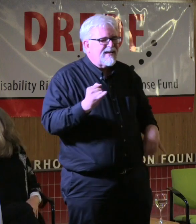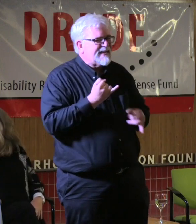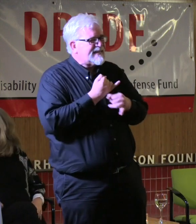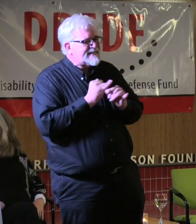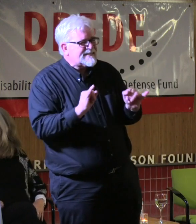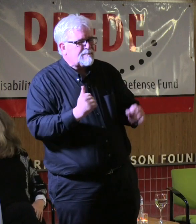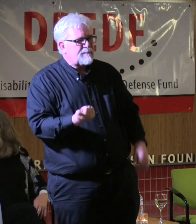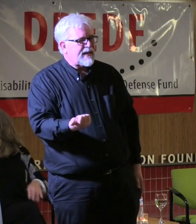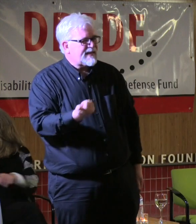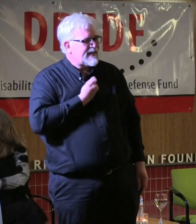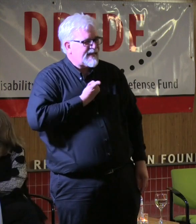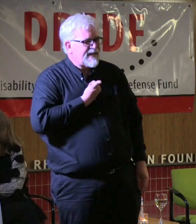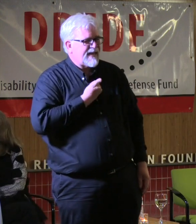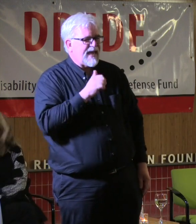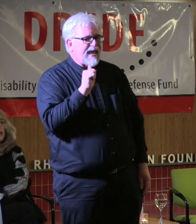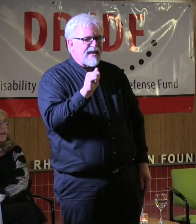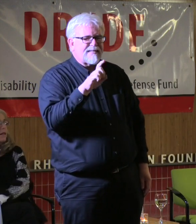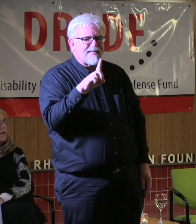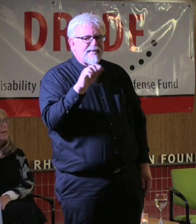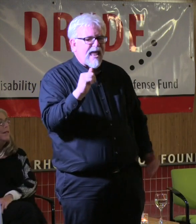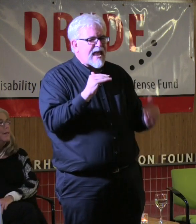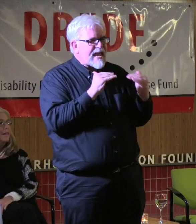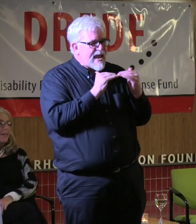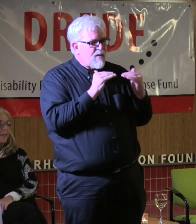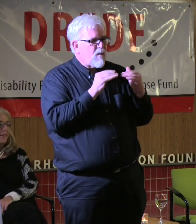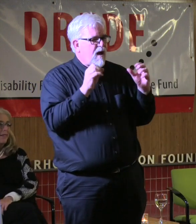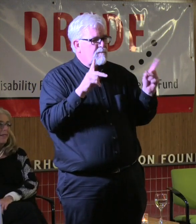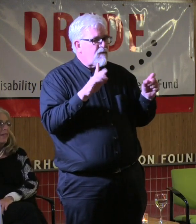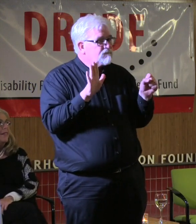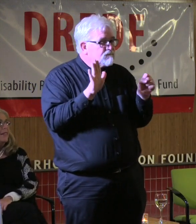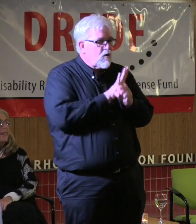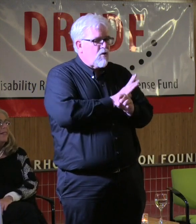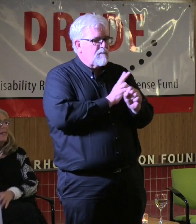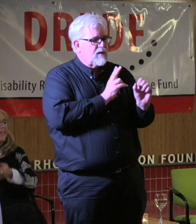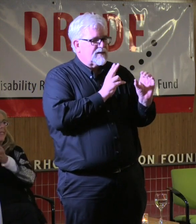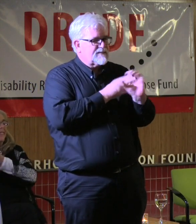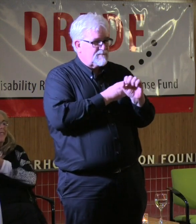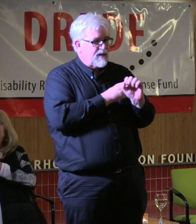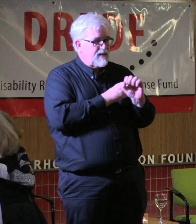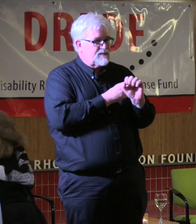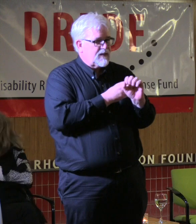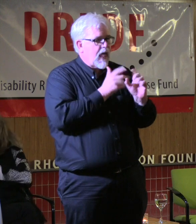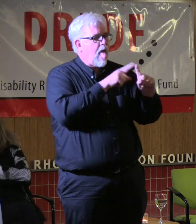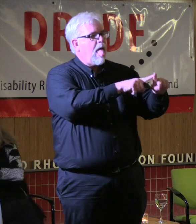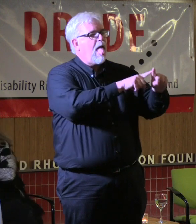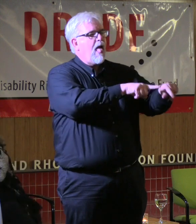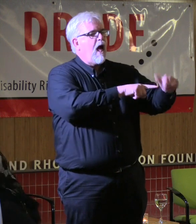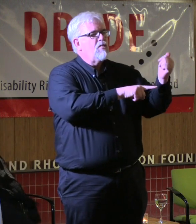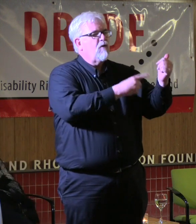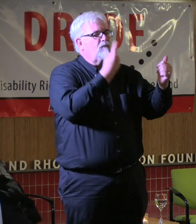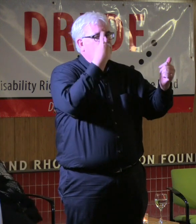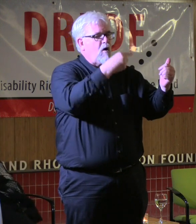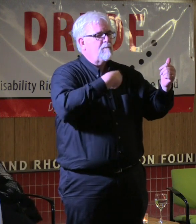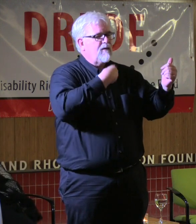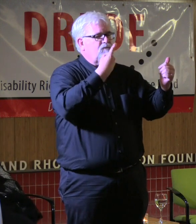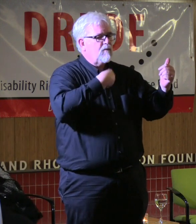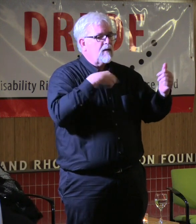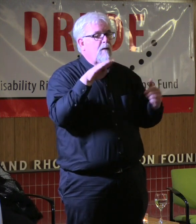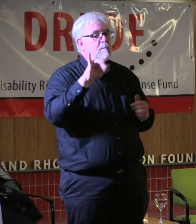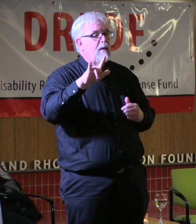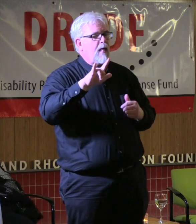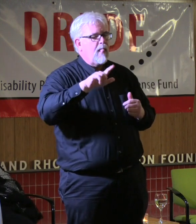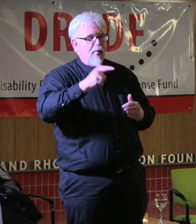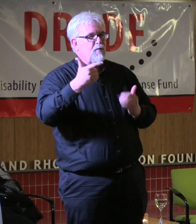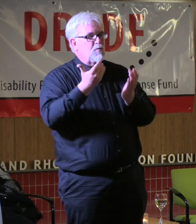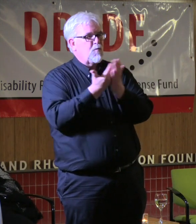the concept of ADA, equal opportunity, full participation. So, Bill de Blasio becomes